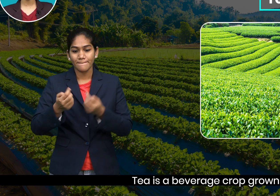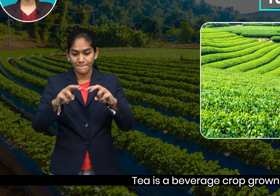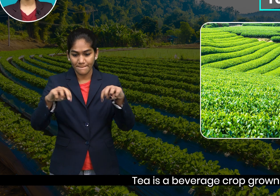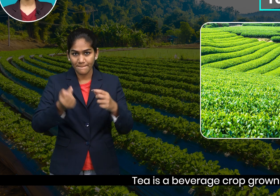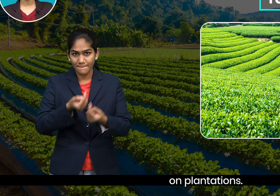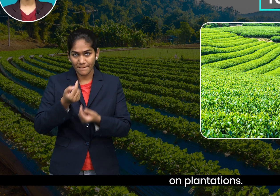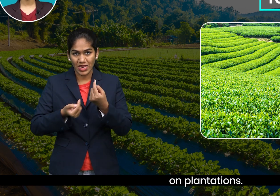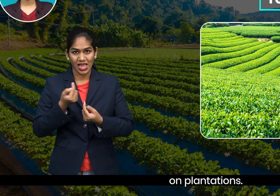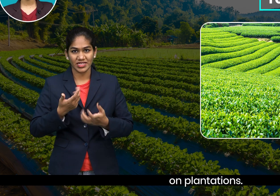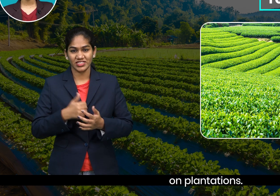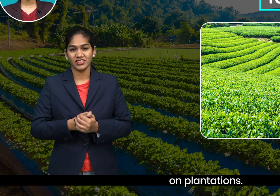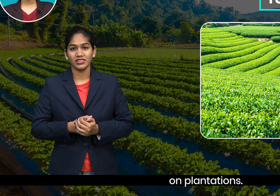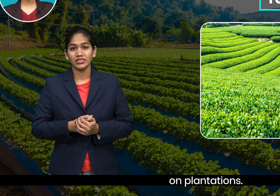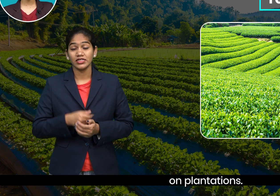plantations.